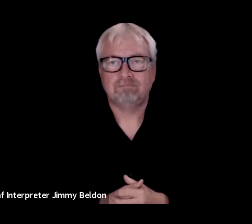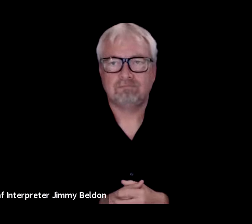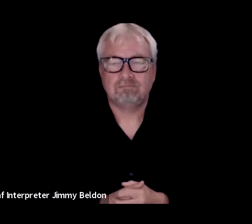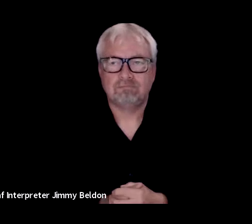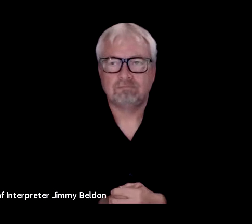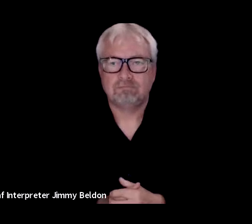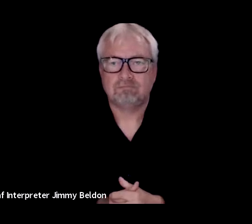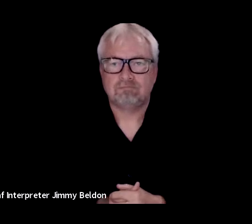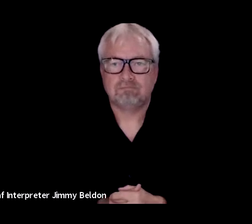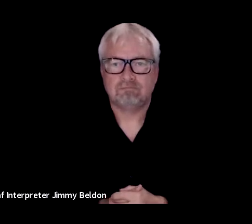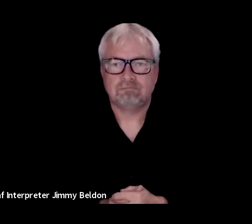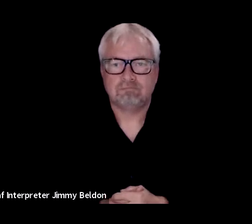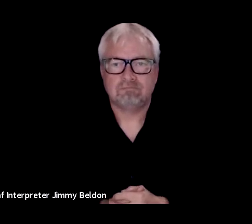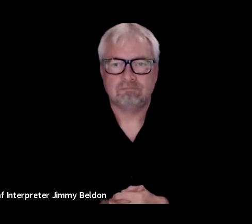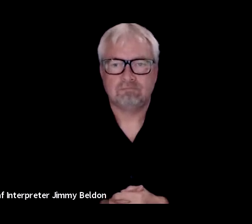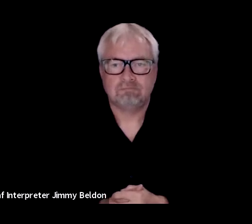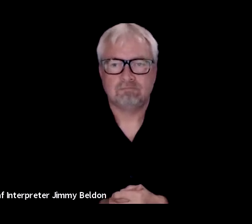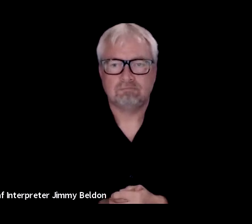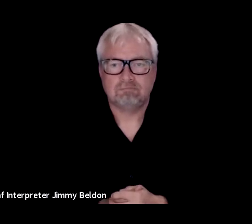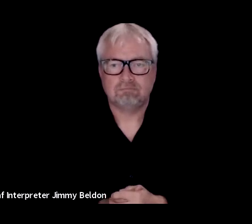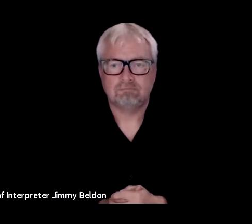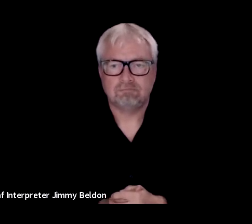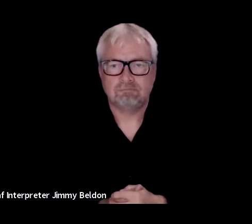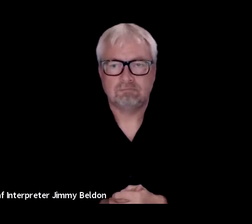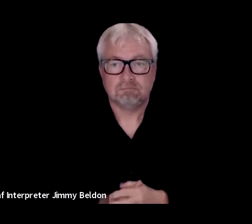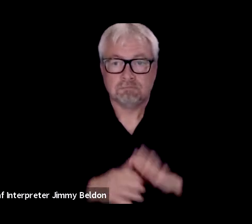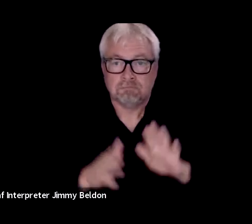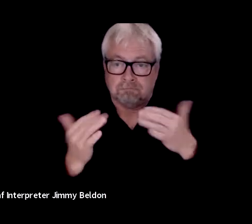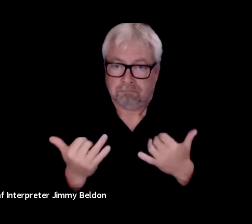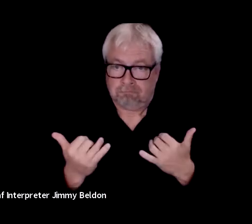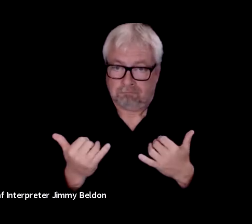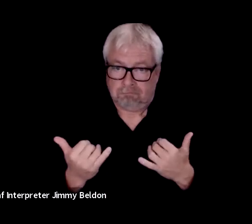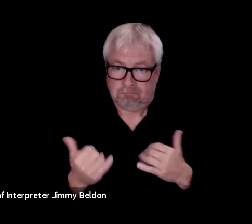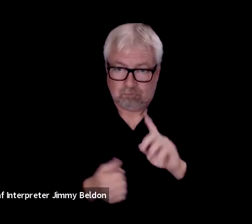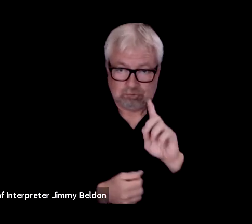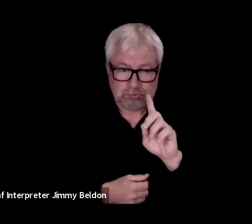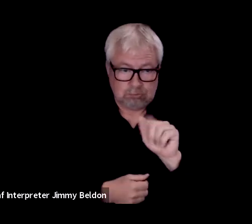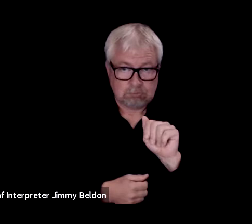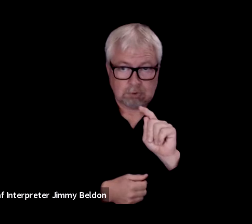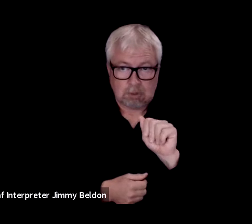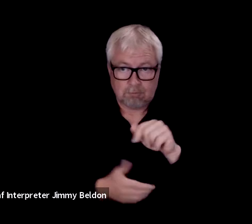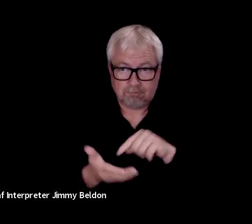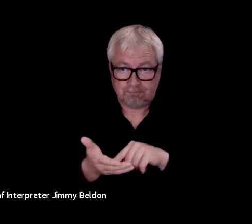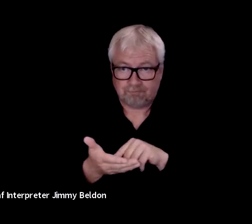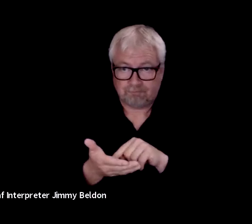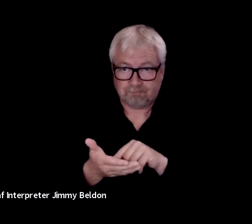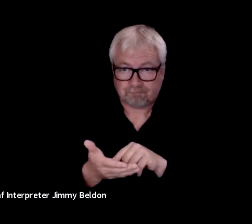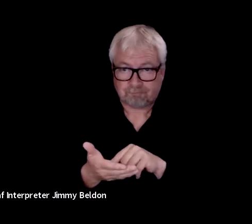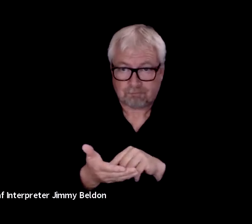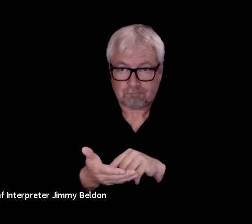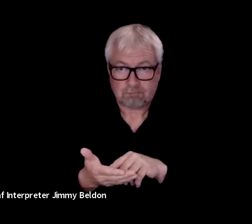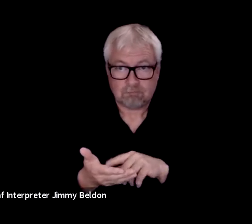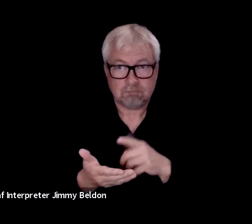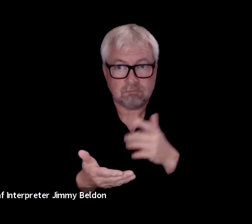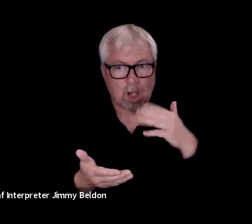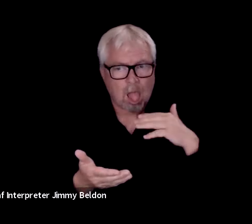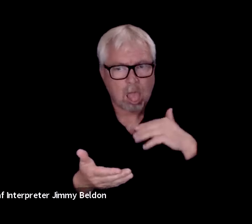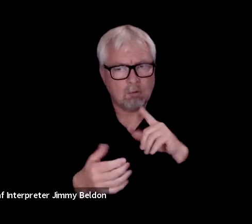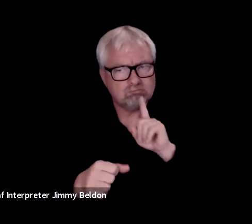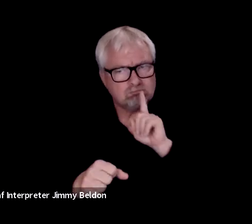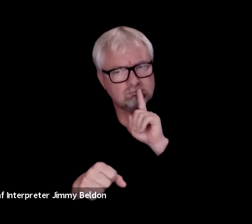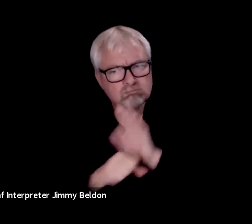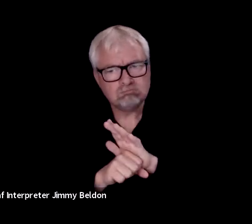verified as cases and now have been added to our counts. This data review project specifically to long-term